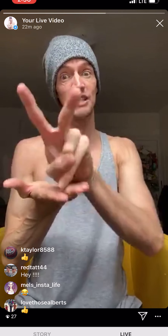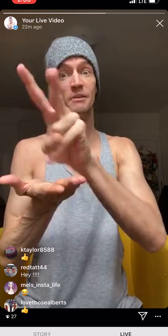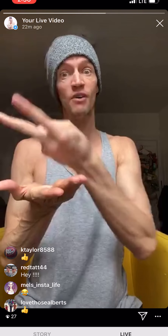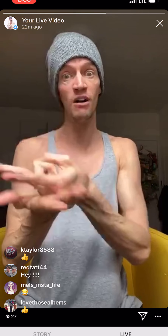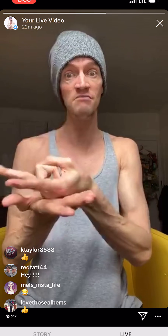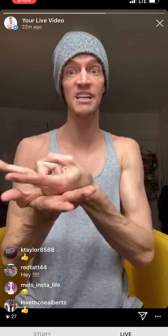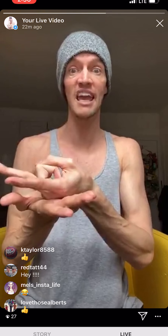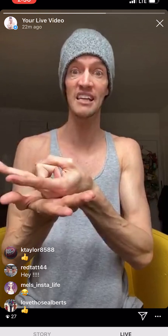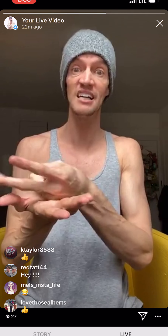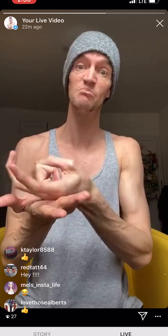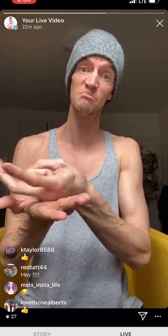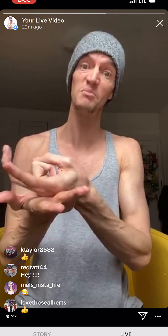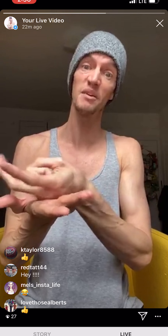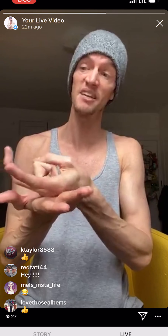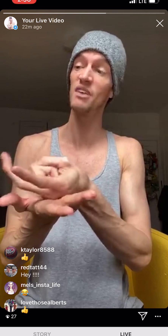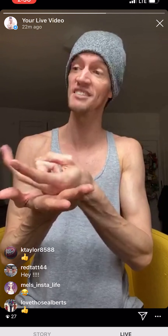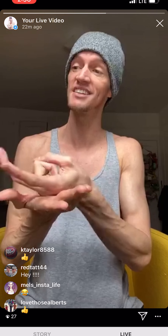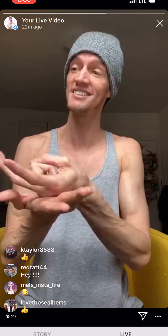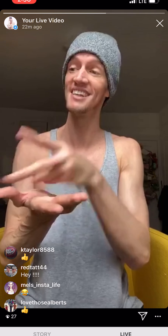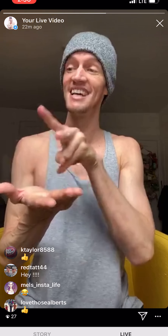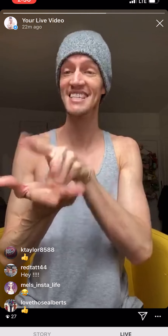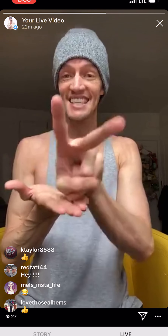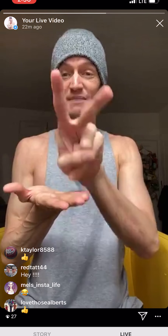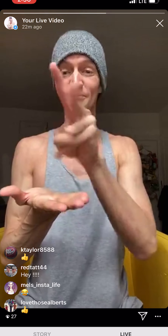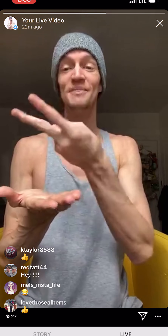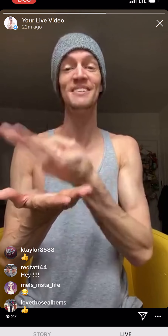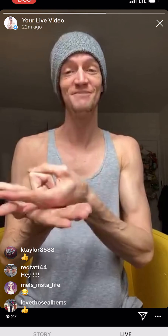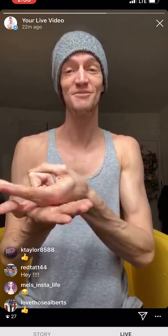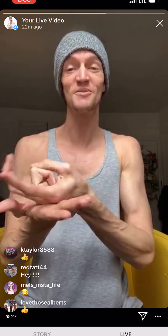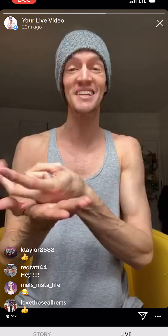and fall and can't get up, you might get restless. Slip. Restless.